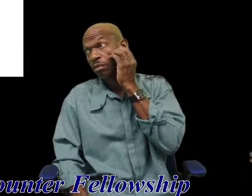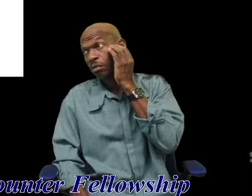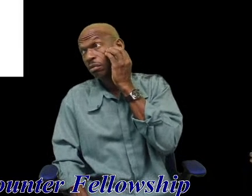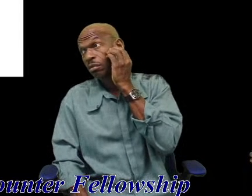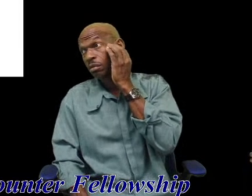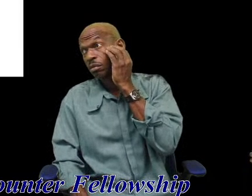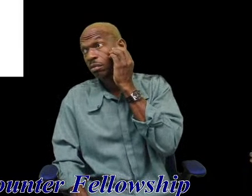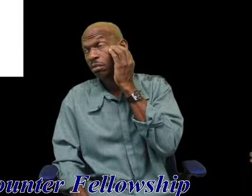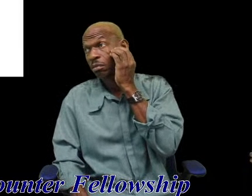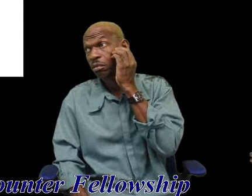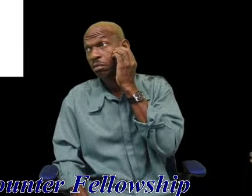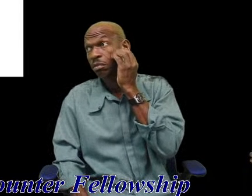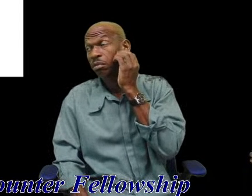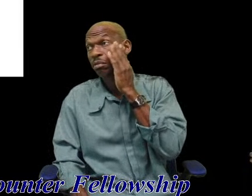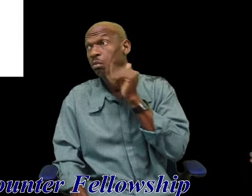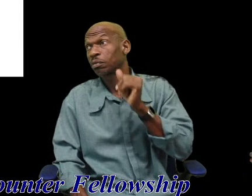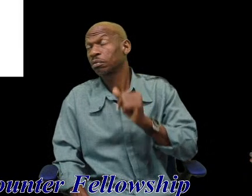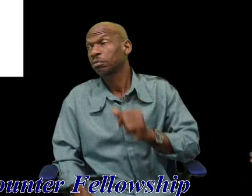So I'm going to